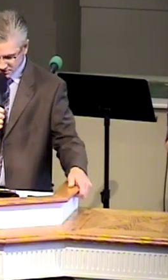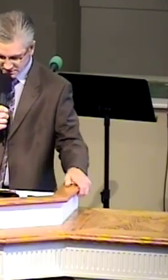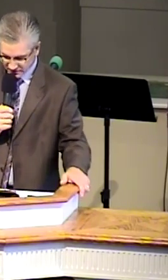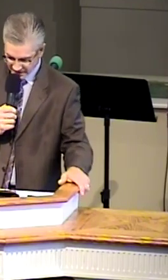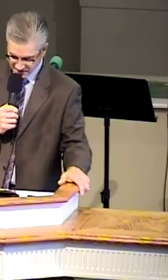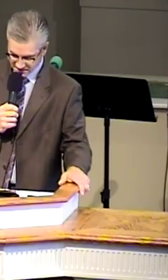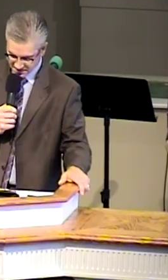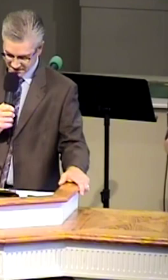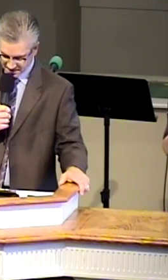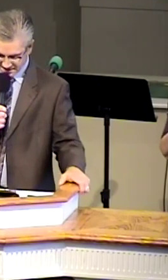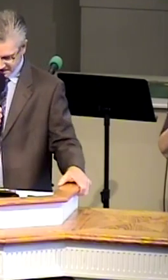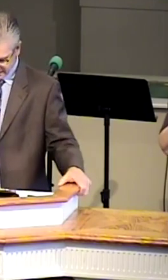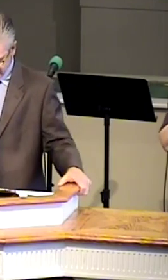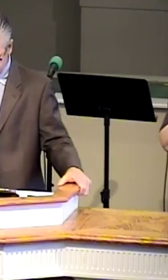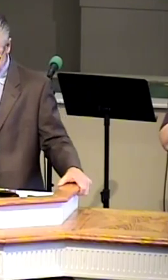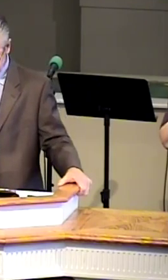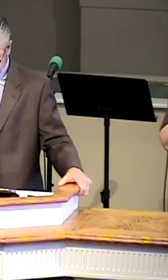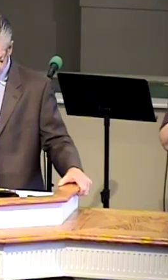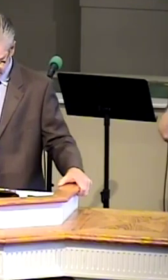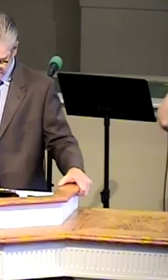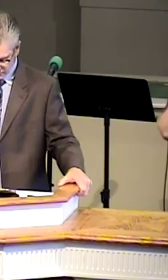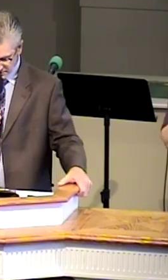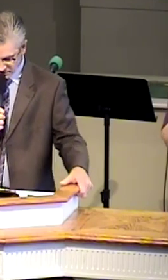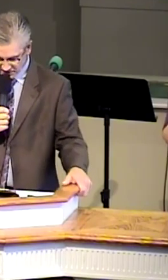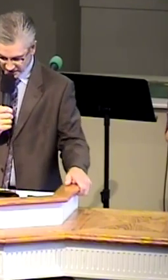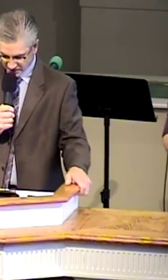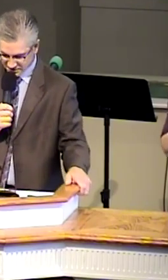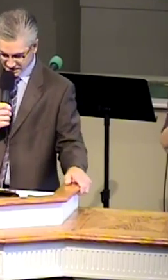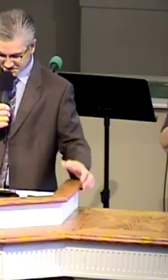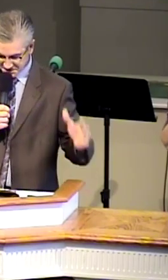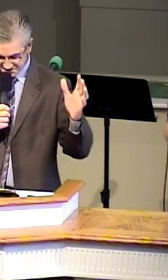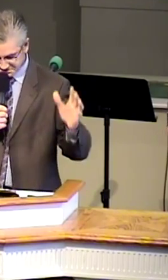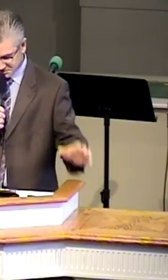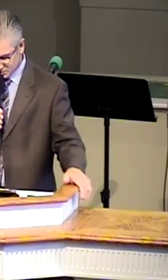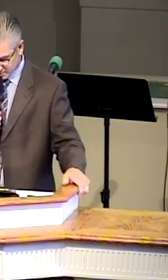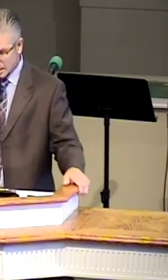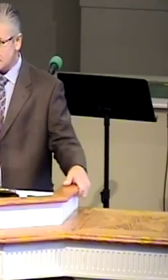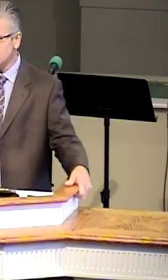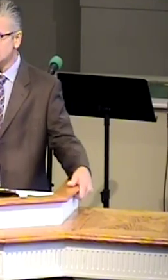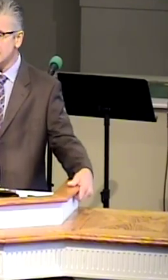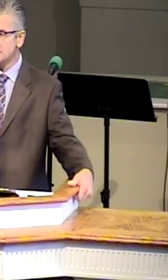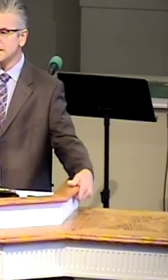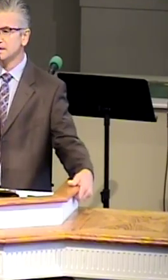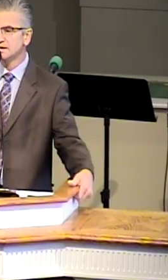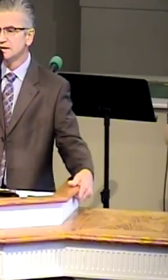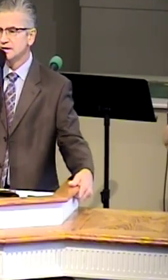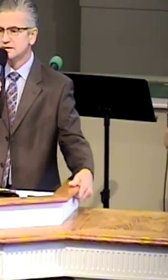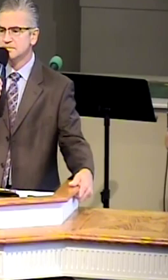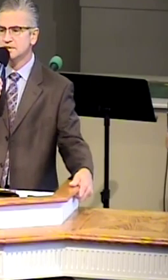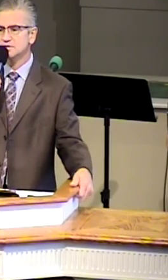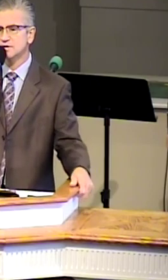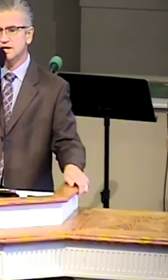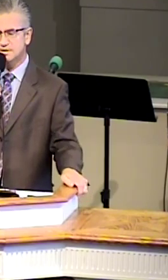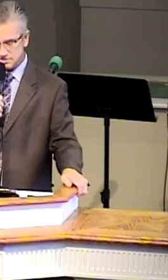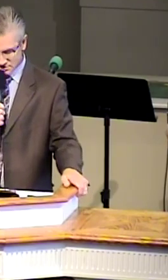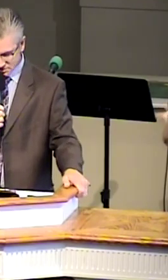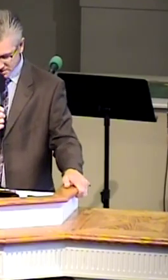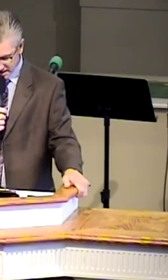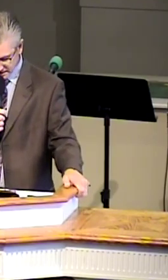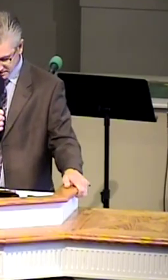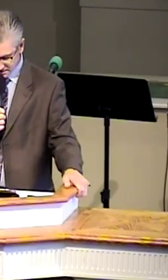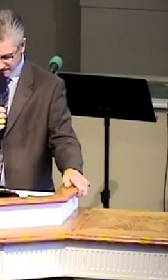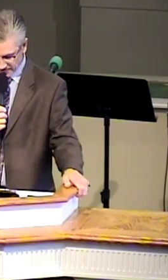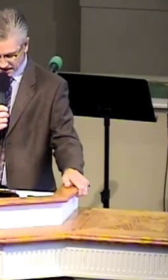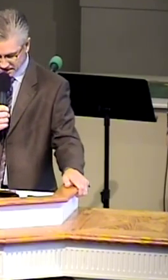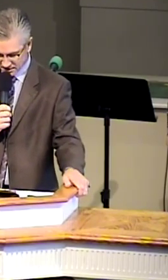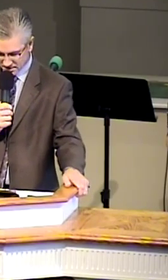of Tony's friends, and just moved in the Holy Ghost. And I'm just so proud of what's happening, the ministry that this church